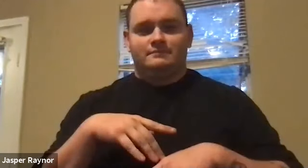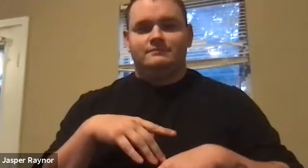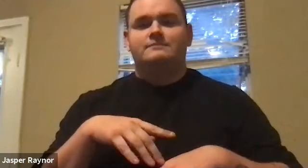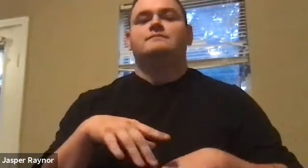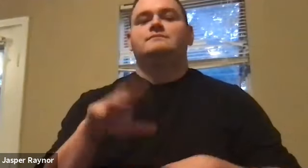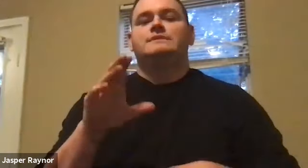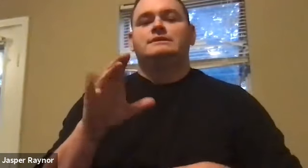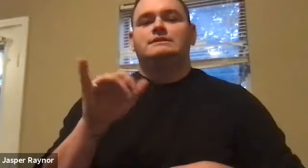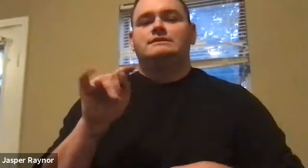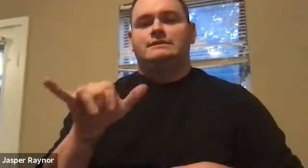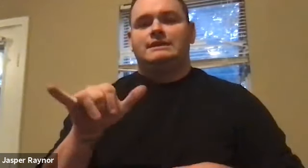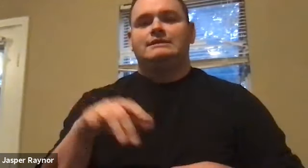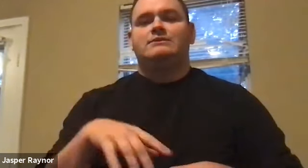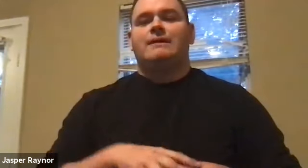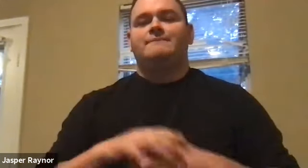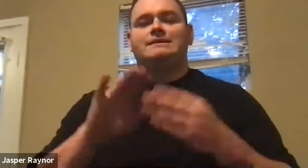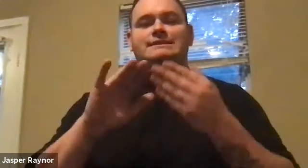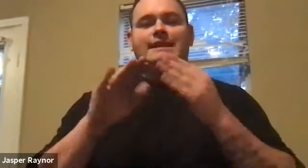Do that again. CITY. City.